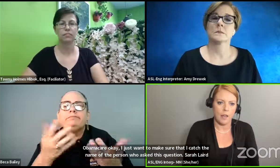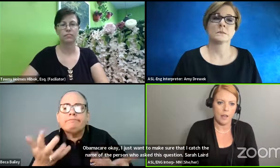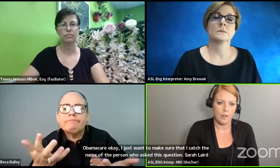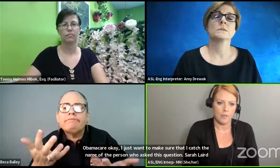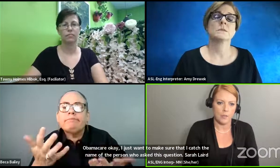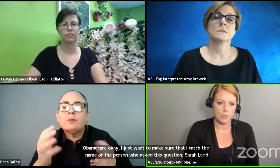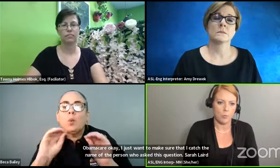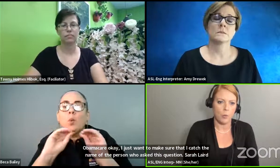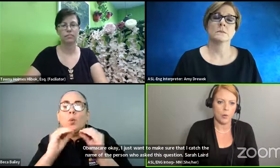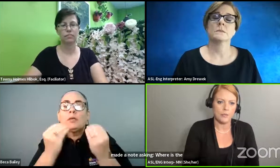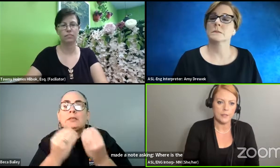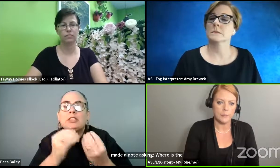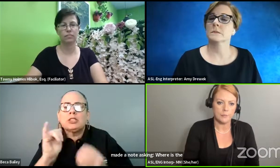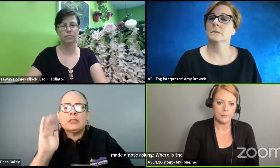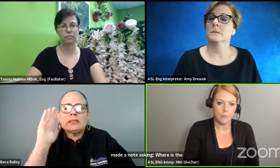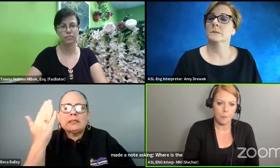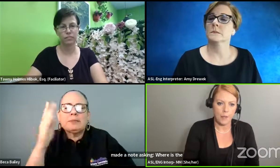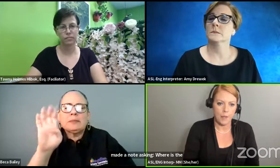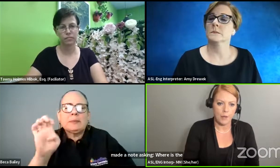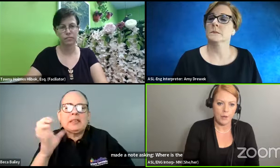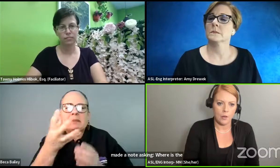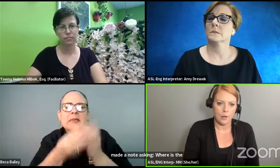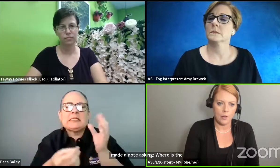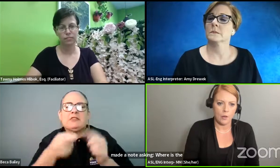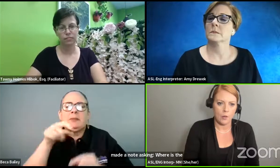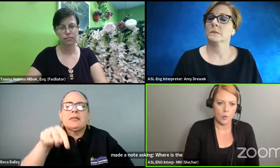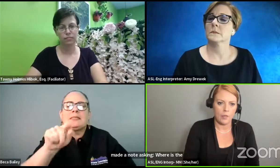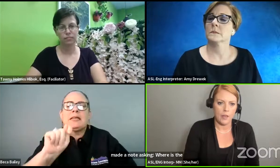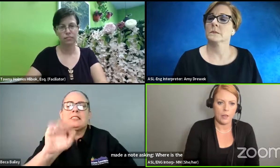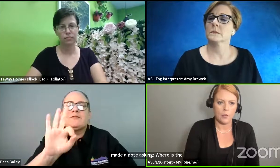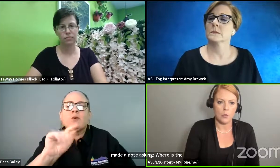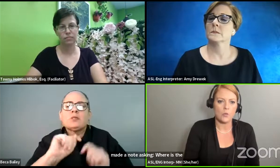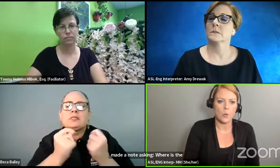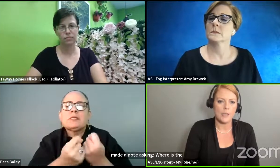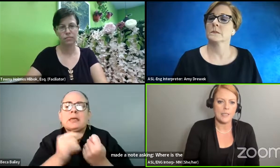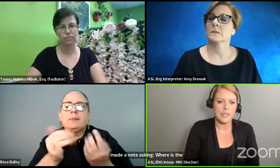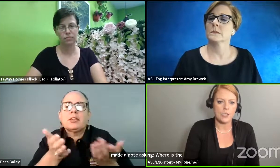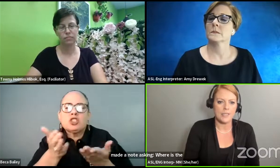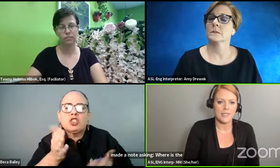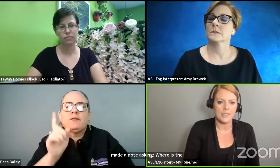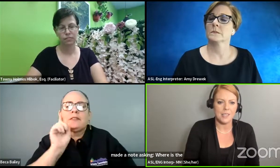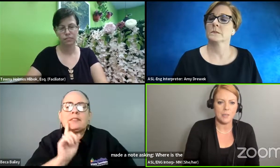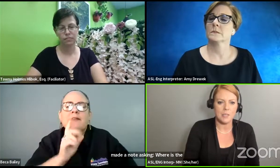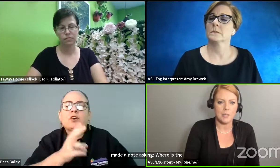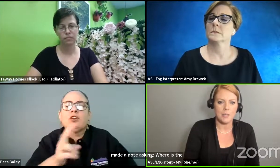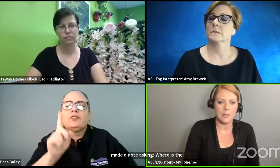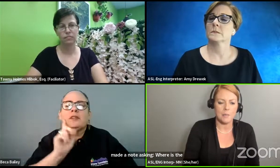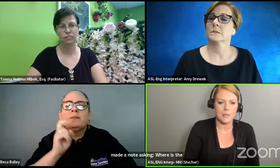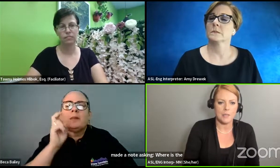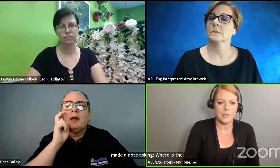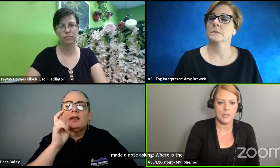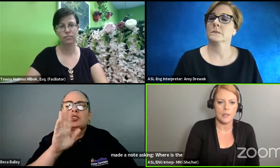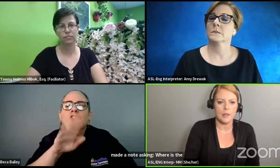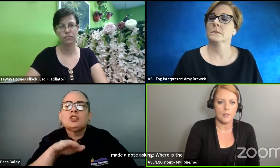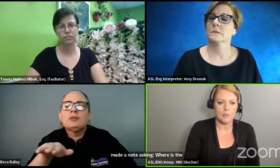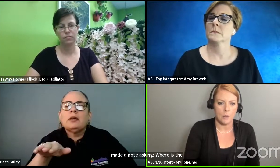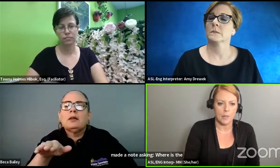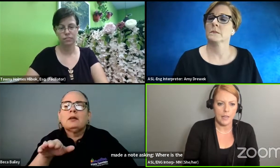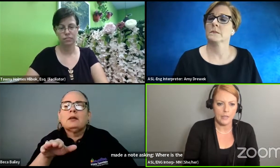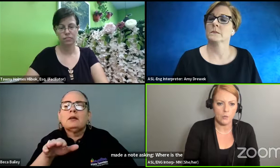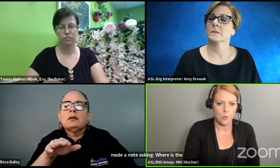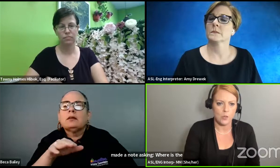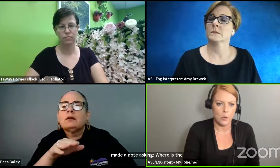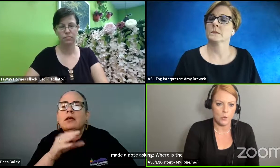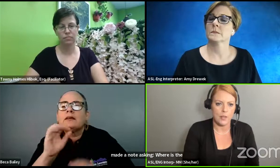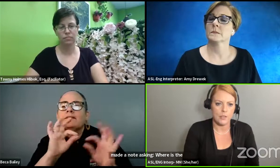portion of this report? Or that those organizations seem to be missing from